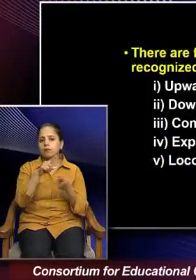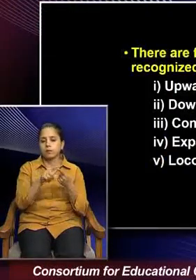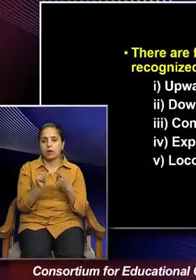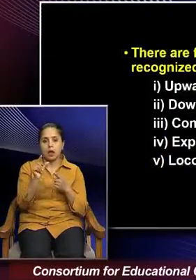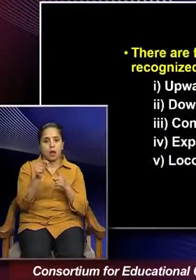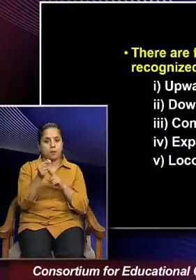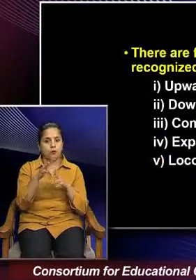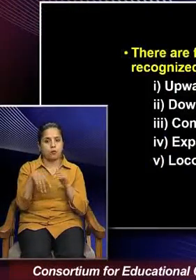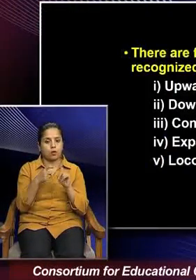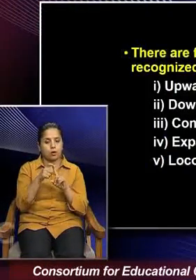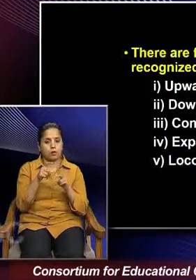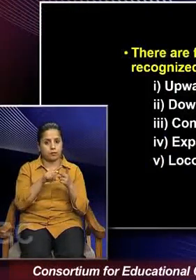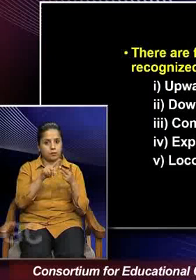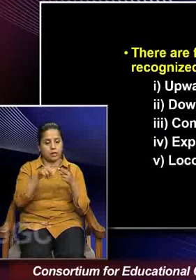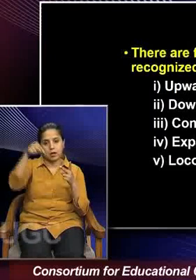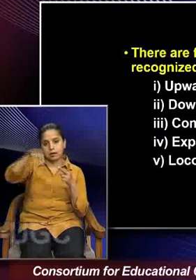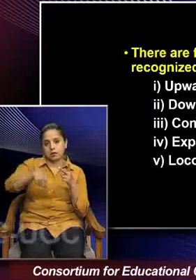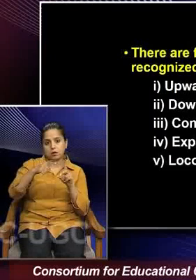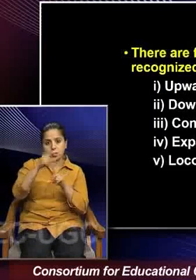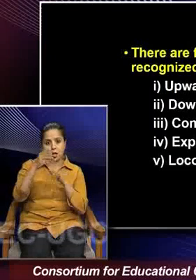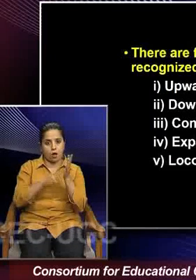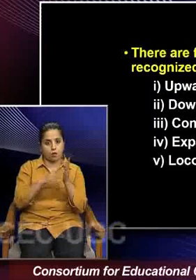motion, downward motion,